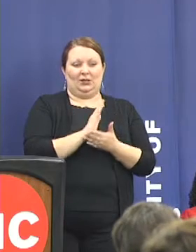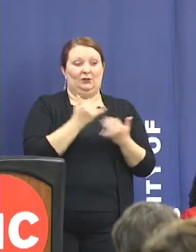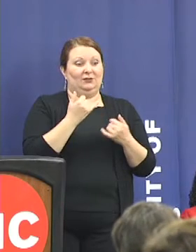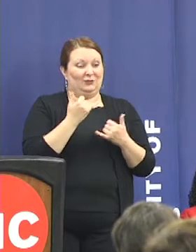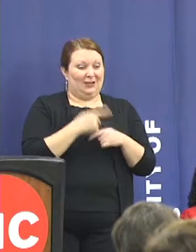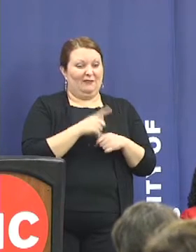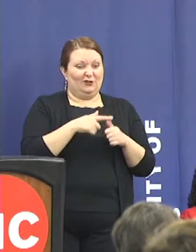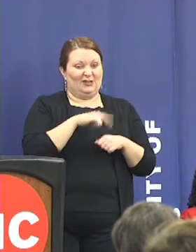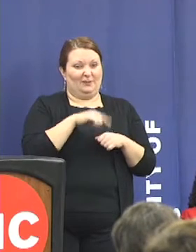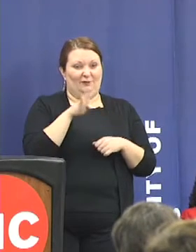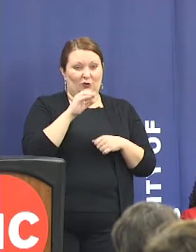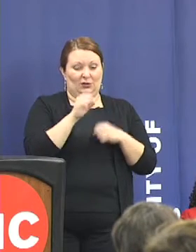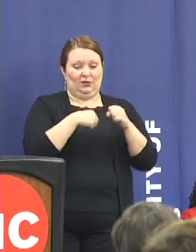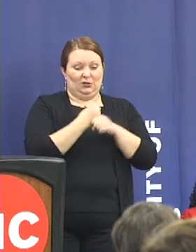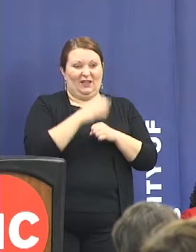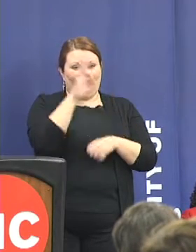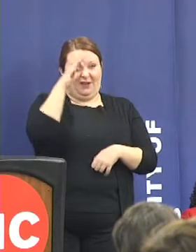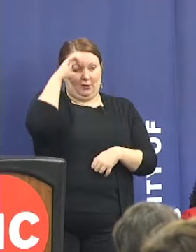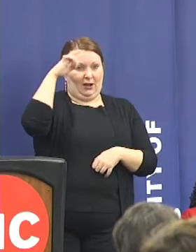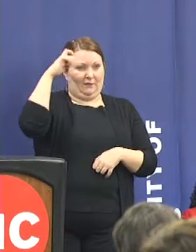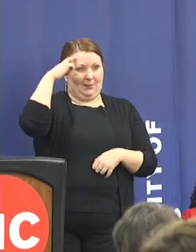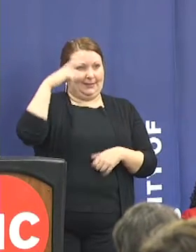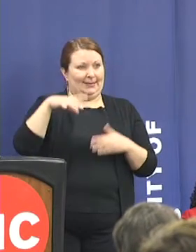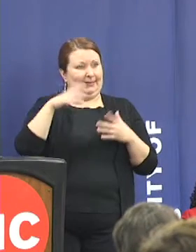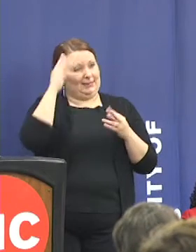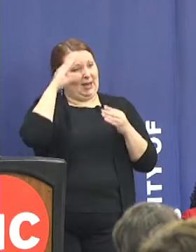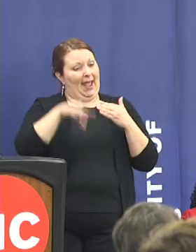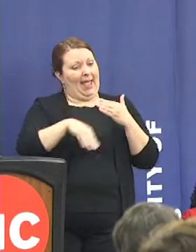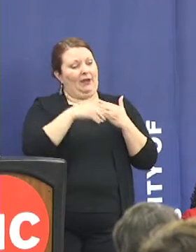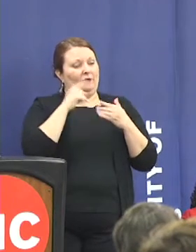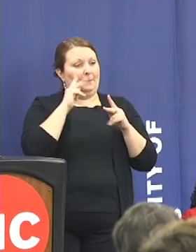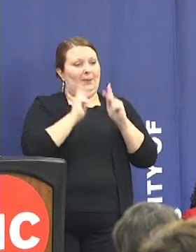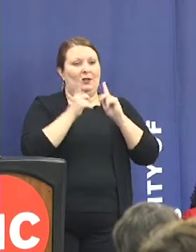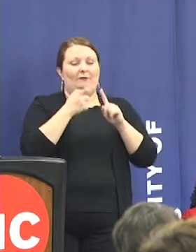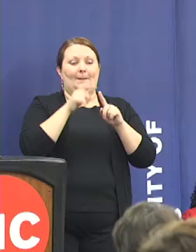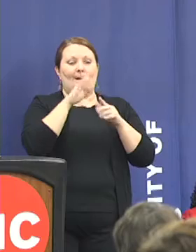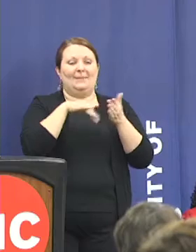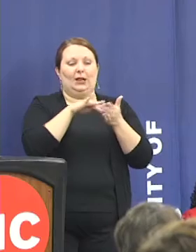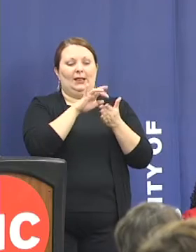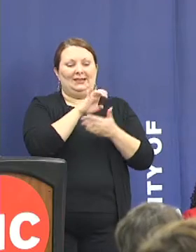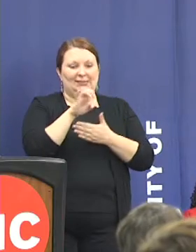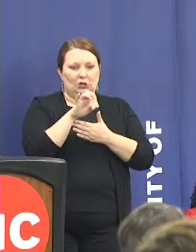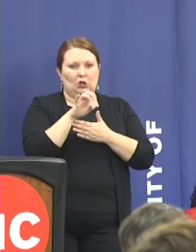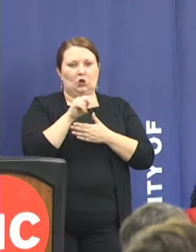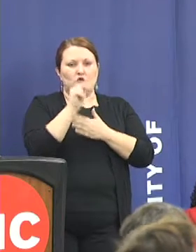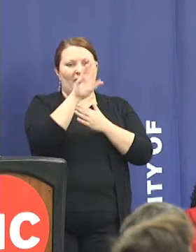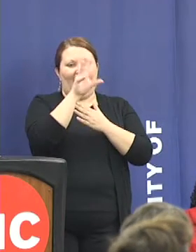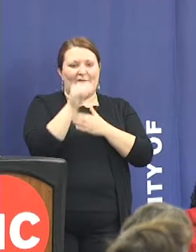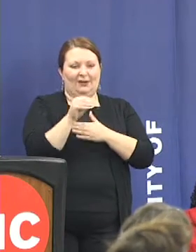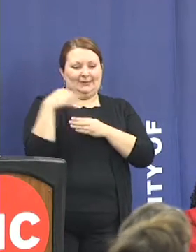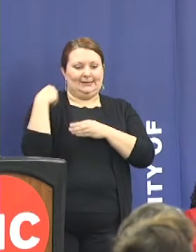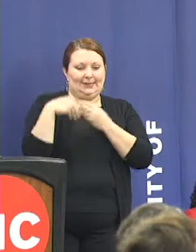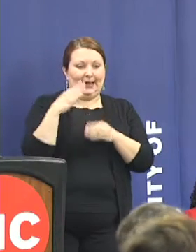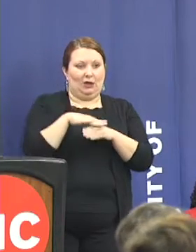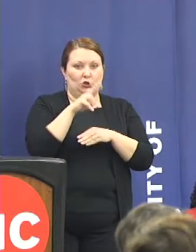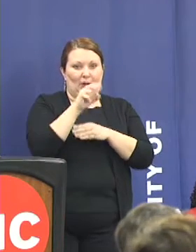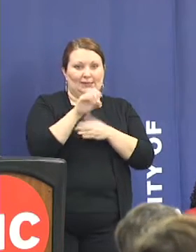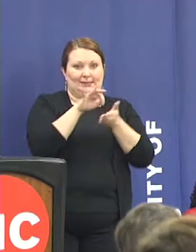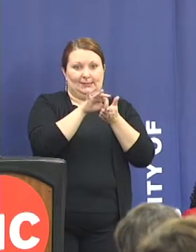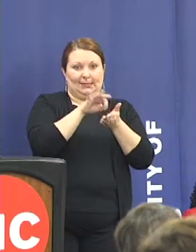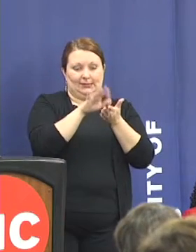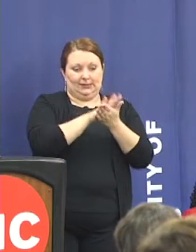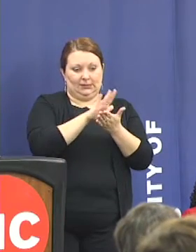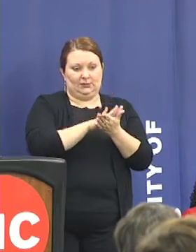four decades, the federal government is considering adding a box for people of Middle Eastern and North African descent on the US Census